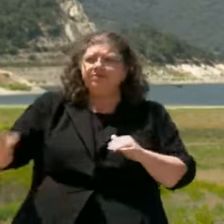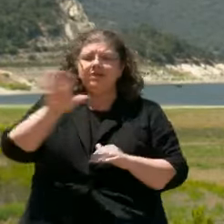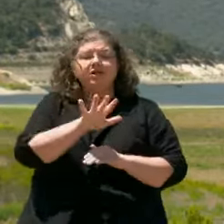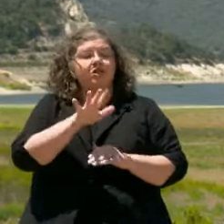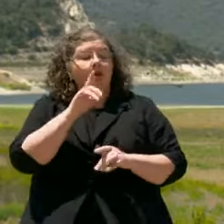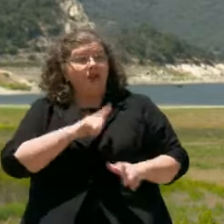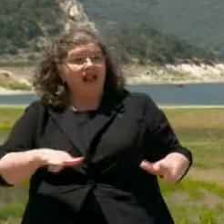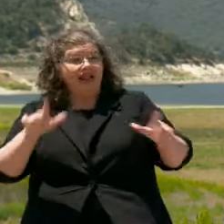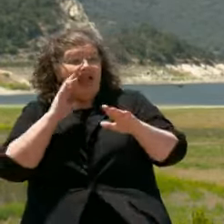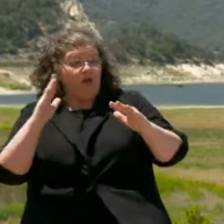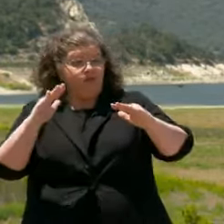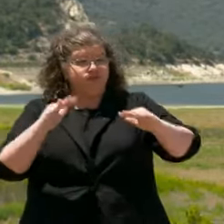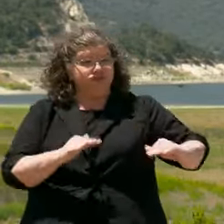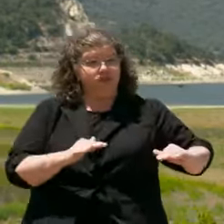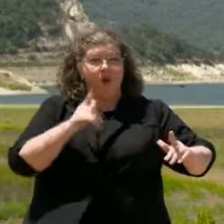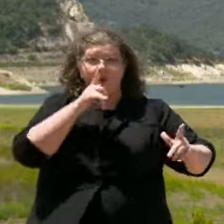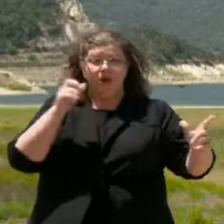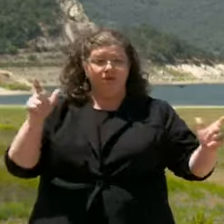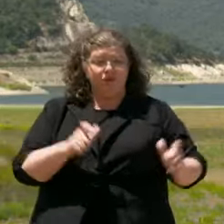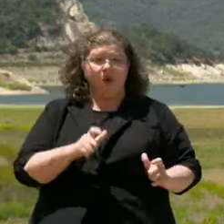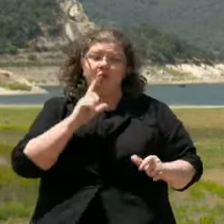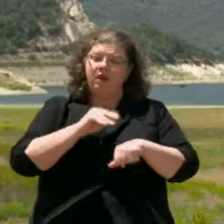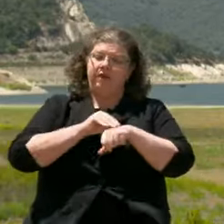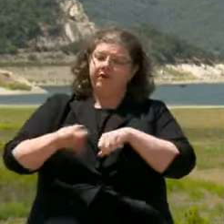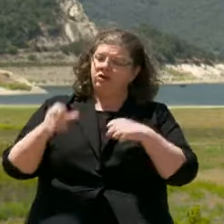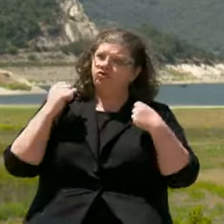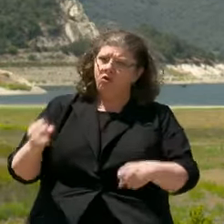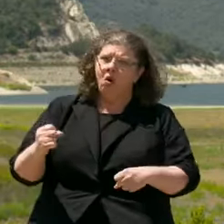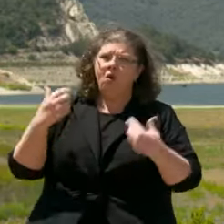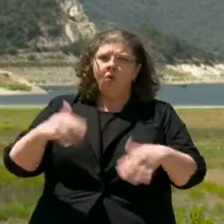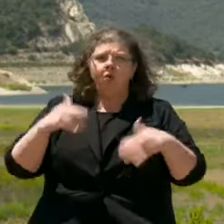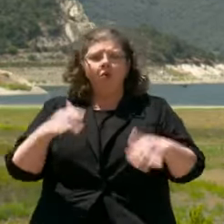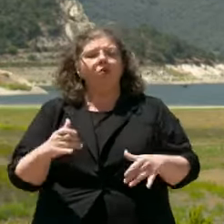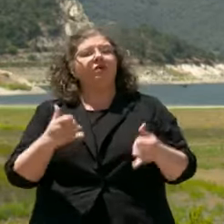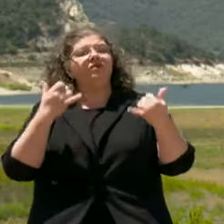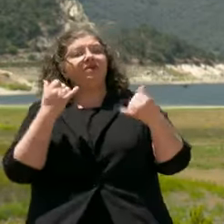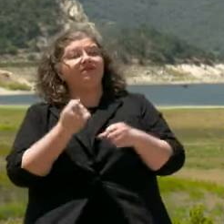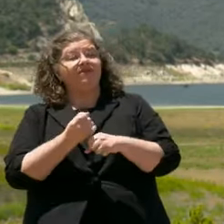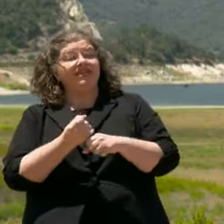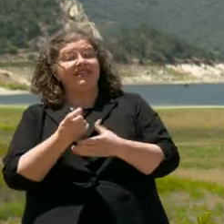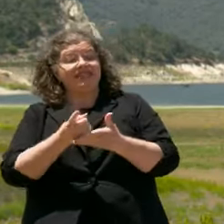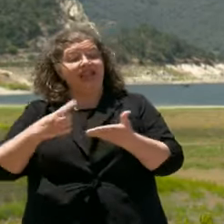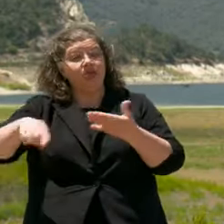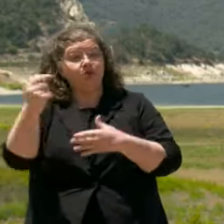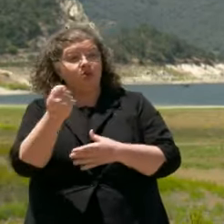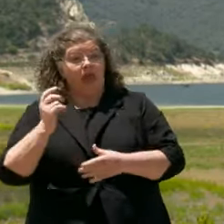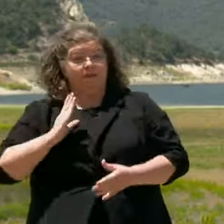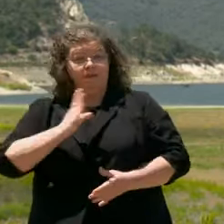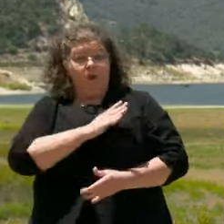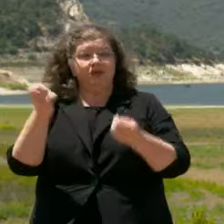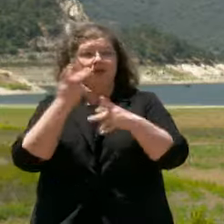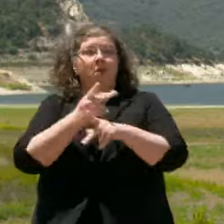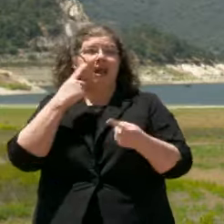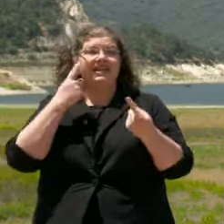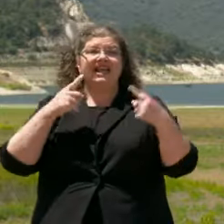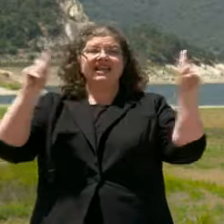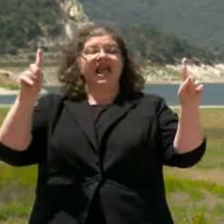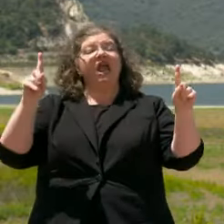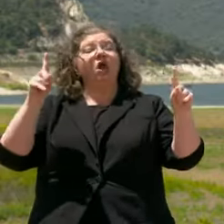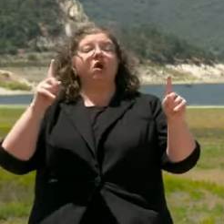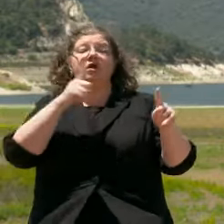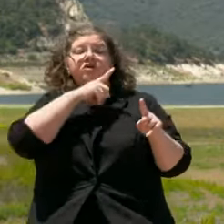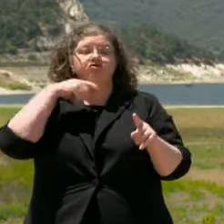being low is really affecting us. We actually have on our Board of Supervisors agenda for next Tuesday the possibility of declaring a drought declaration,